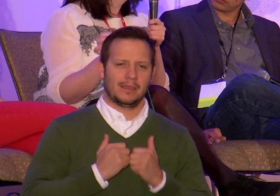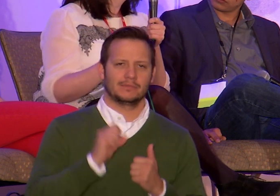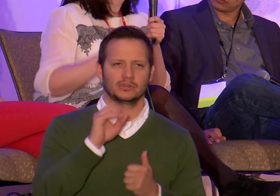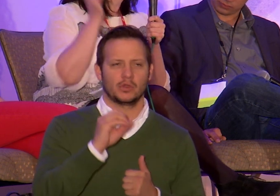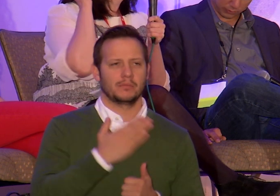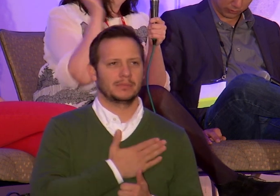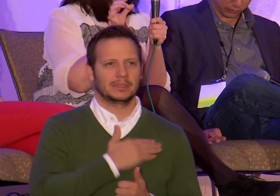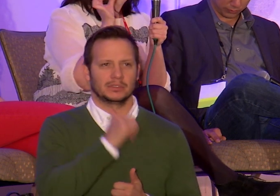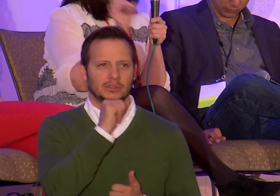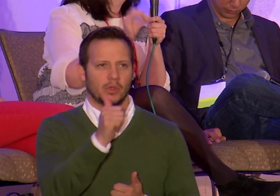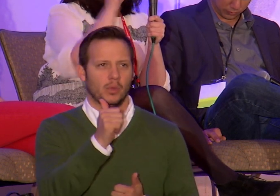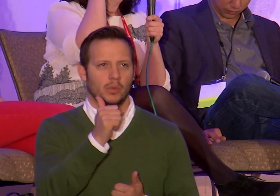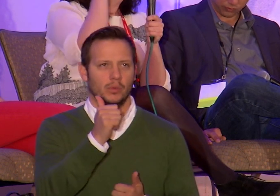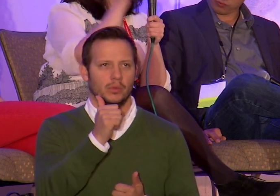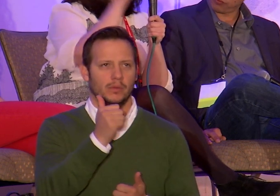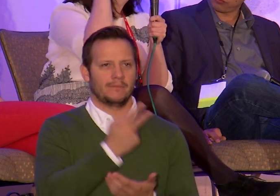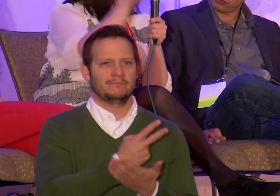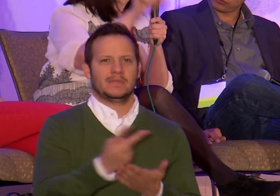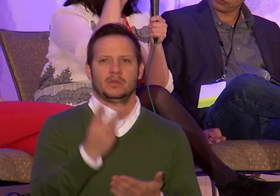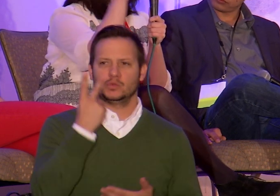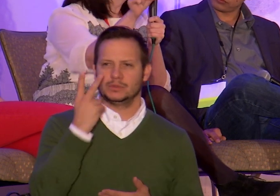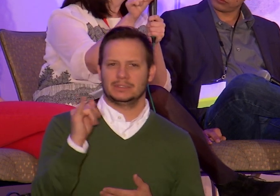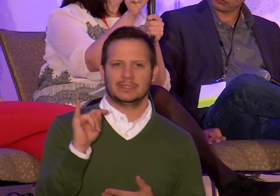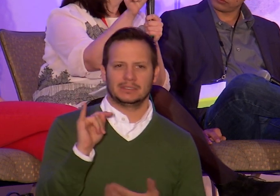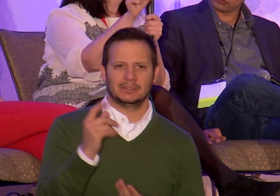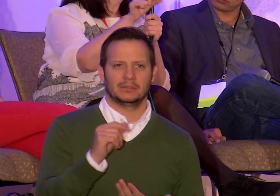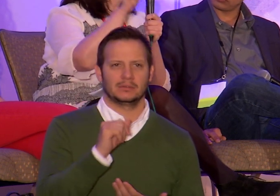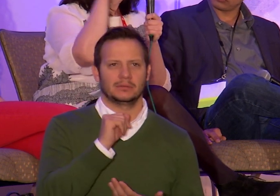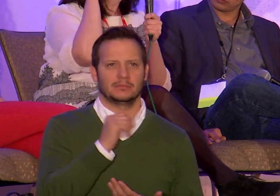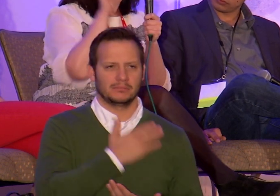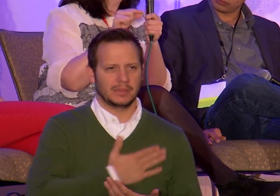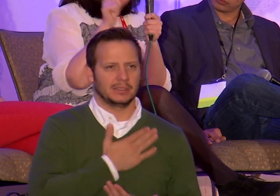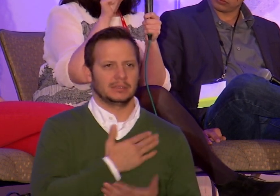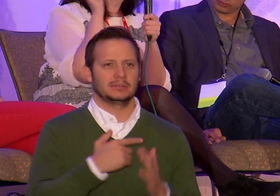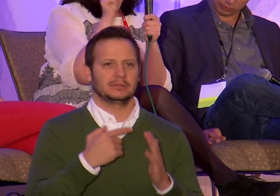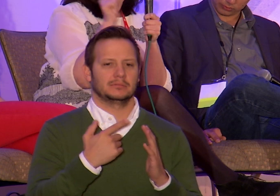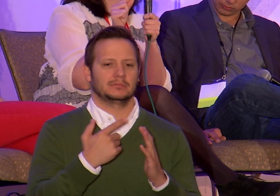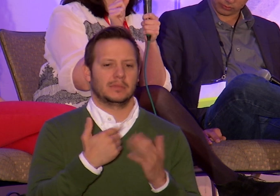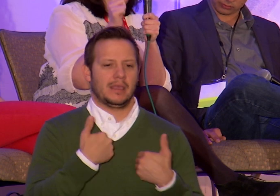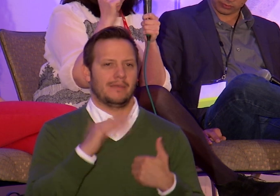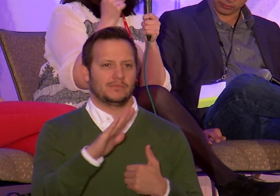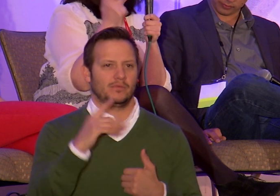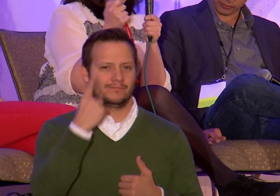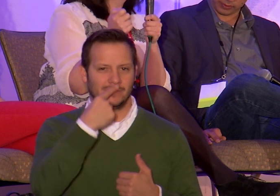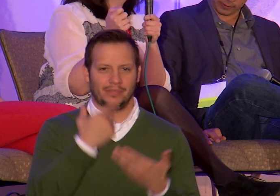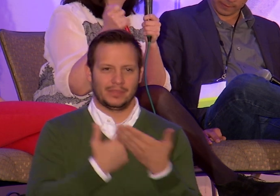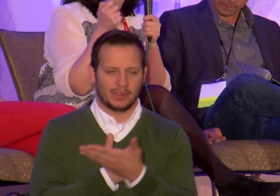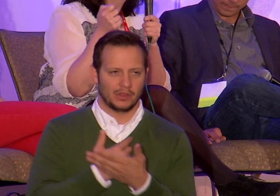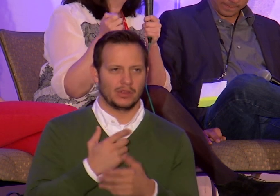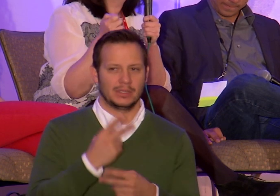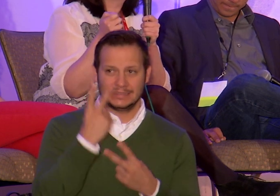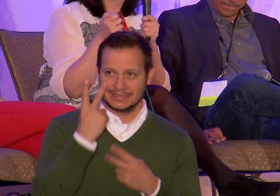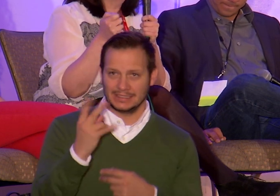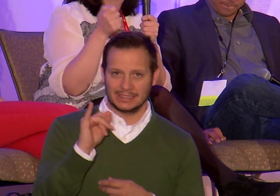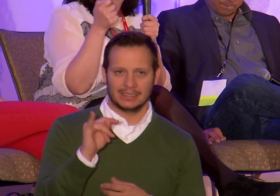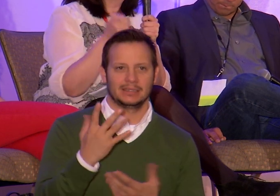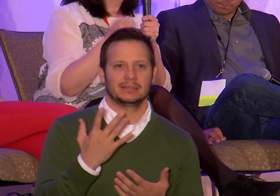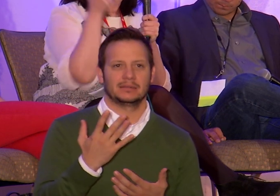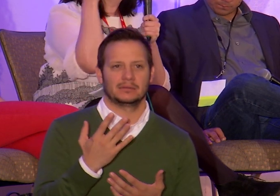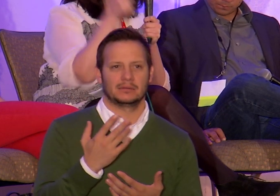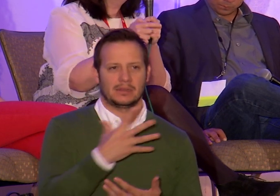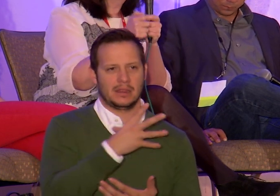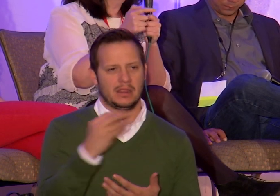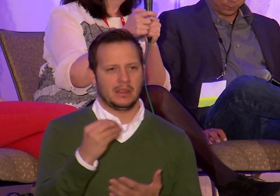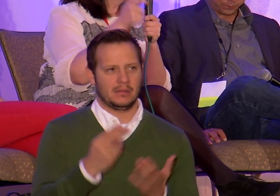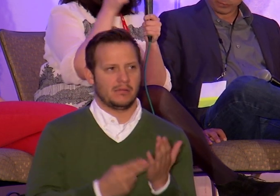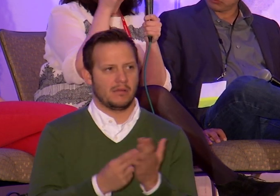that resistance. Don't see your face in that resistance. And don't see, and make sure that you do see the fact